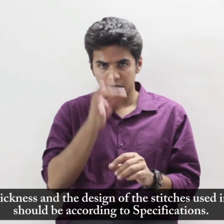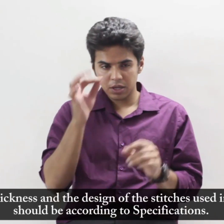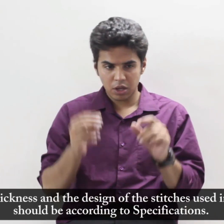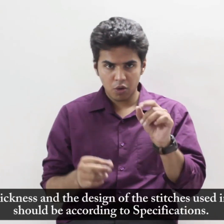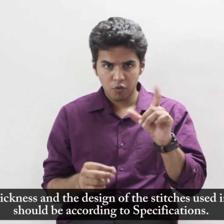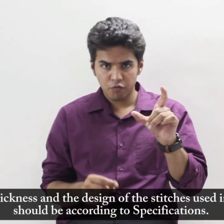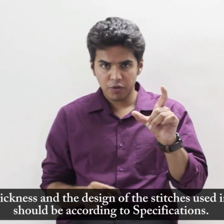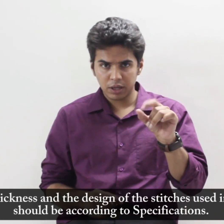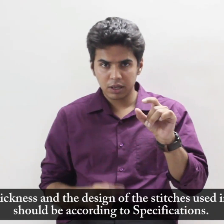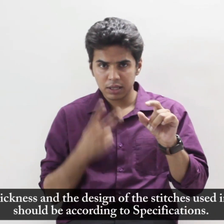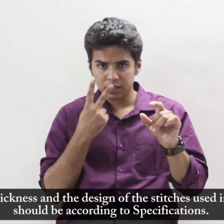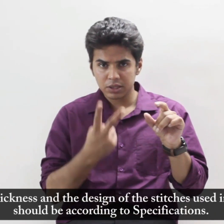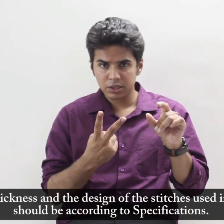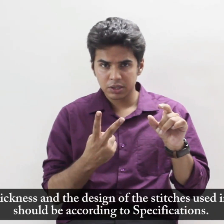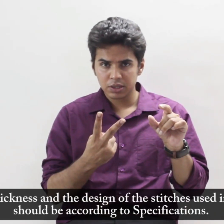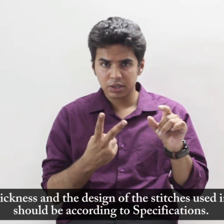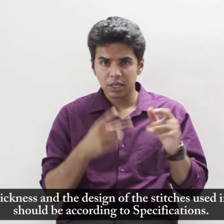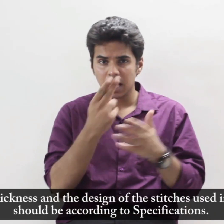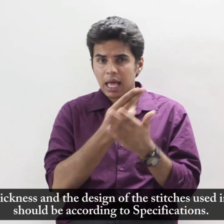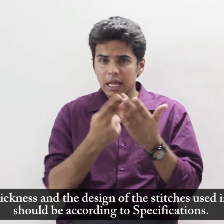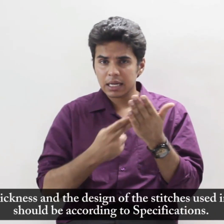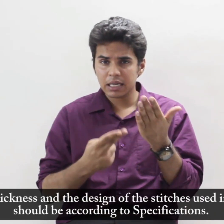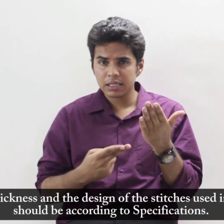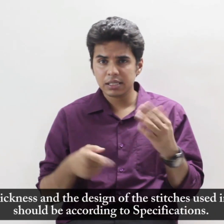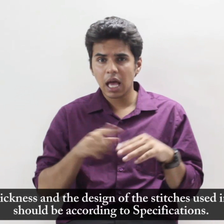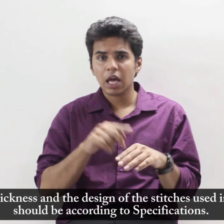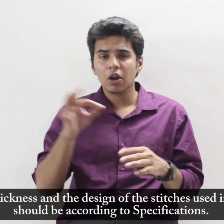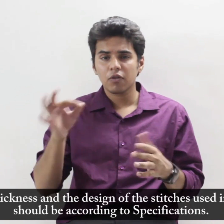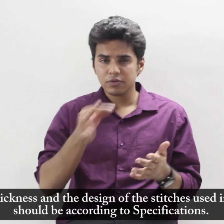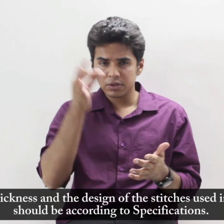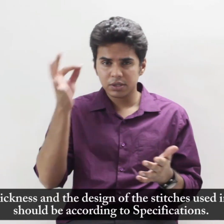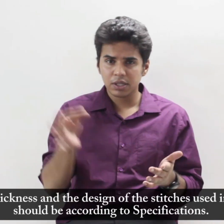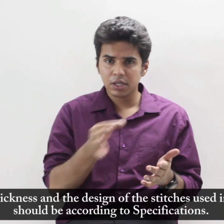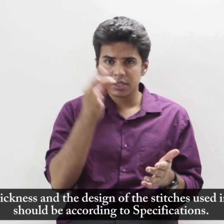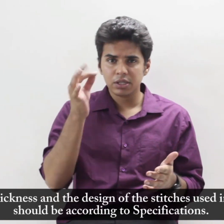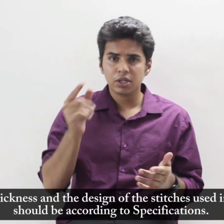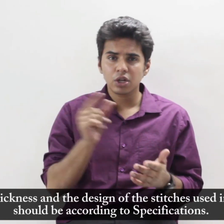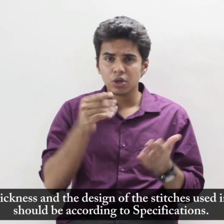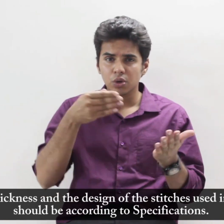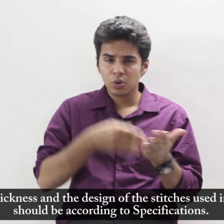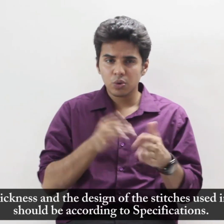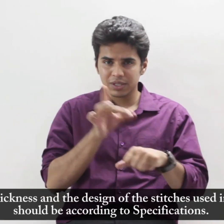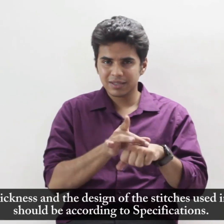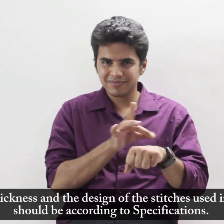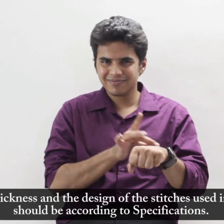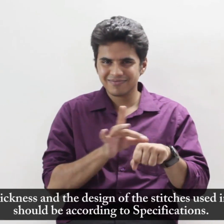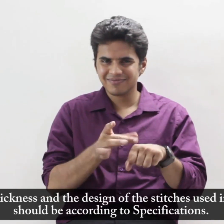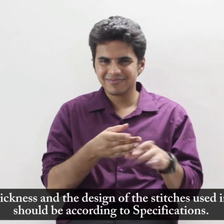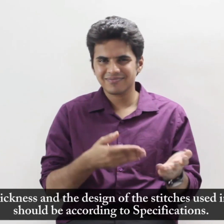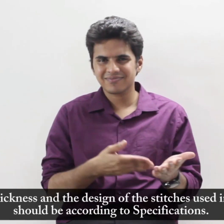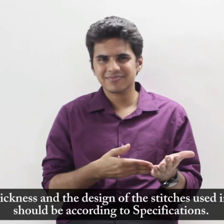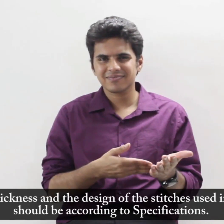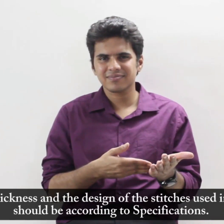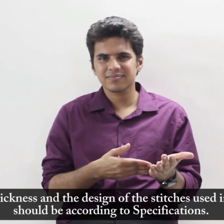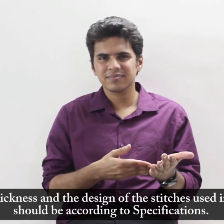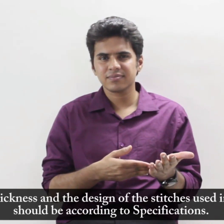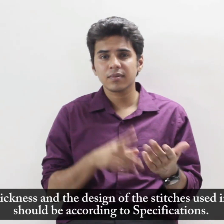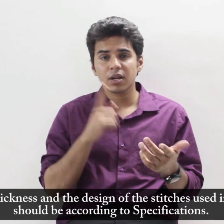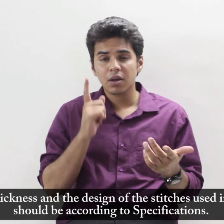The width, thickness, and the design of the stitches used in embroidery should be according to specifications.